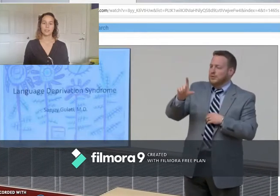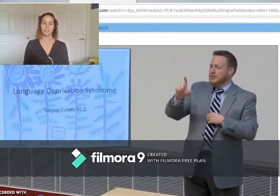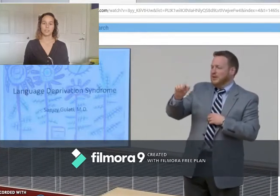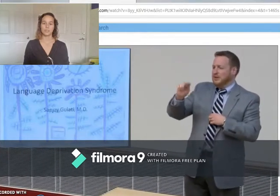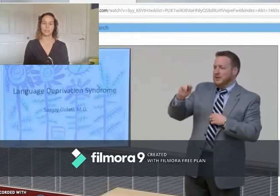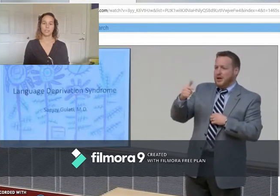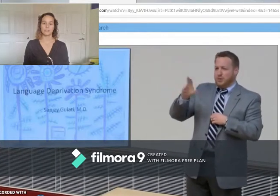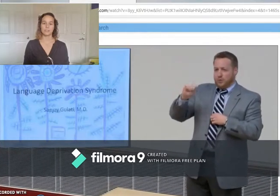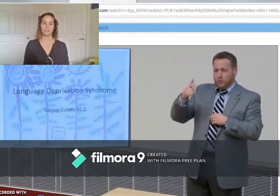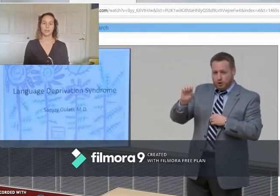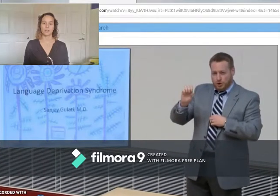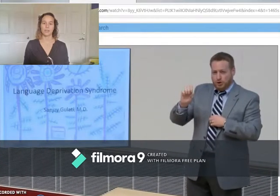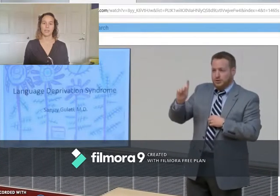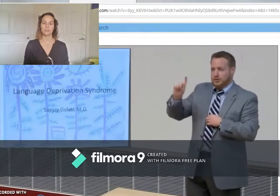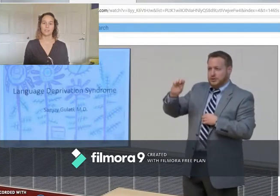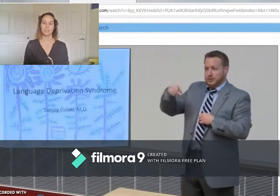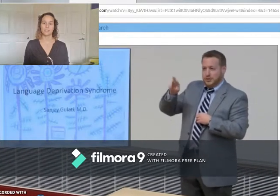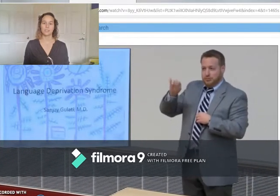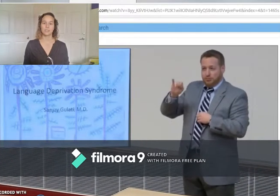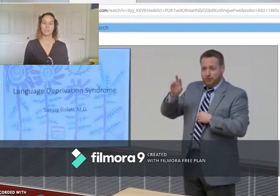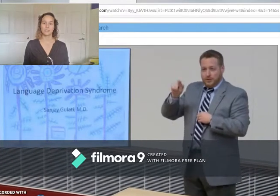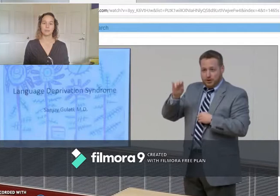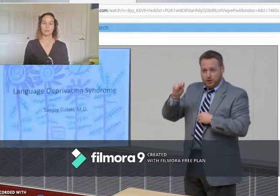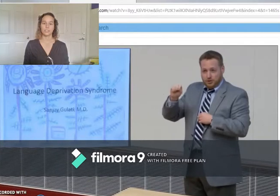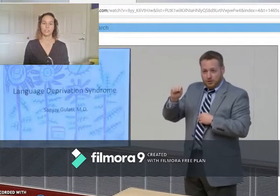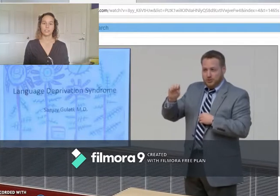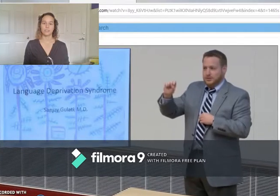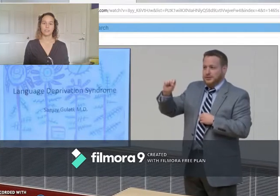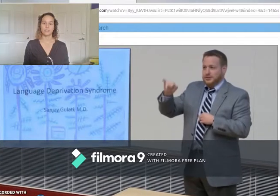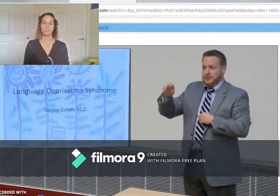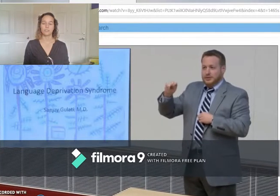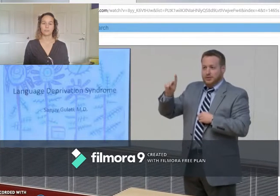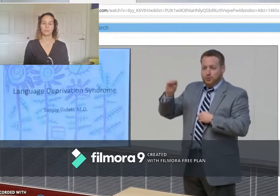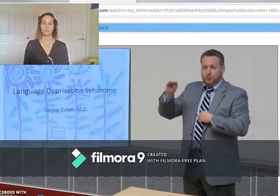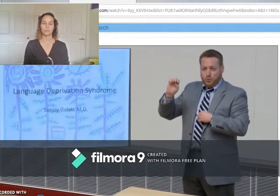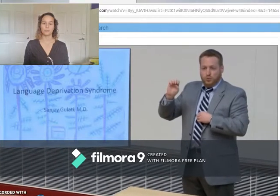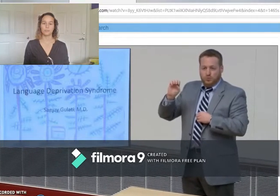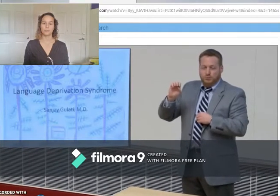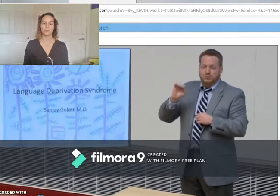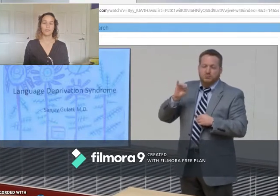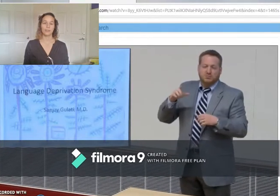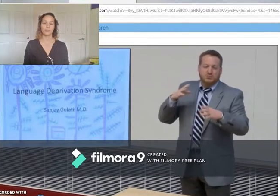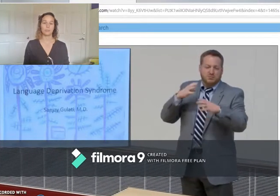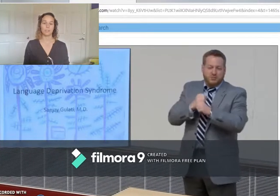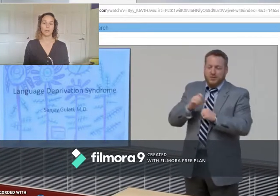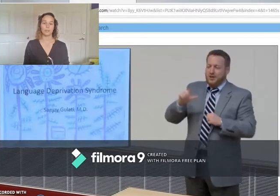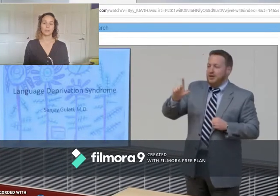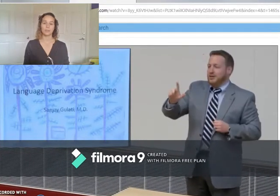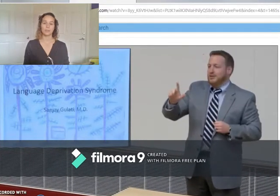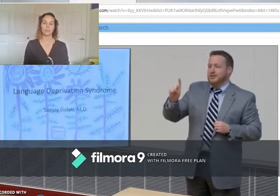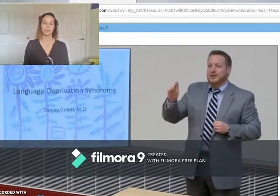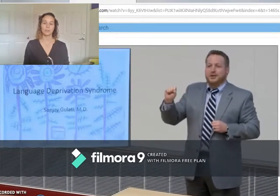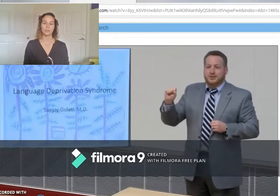His lecture will be focused on language deprivation syndrome, a very important